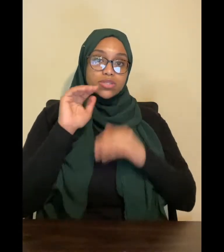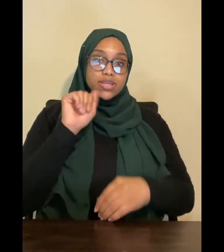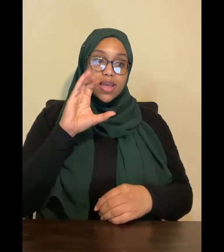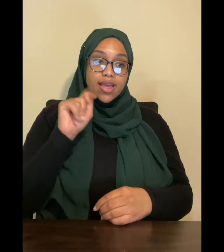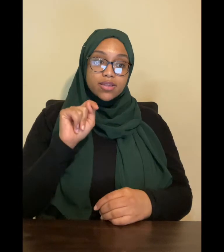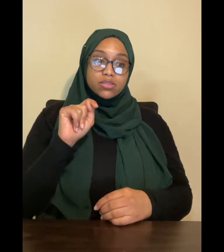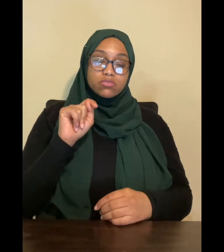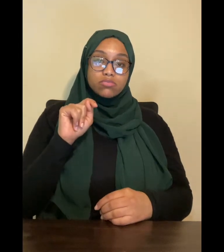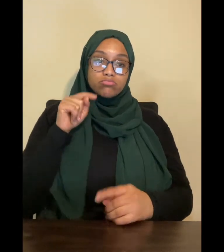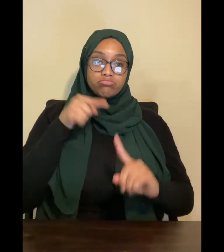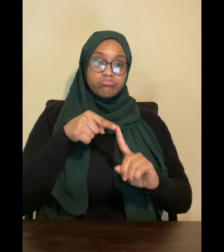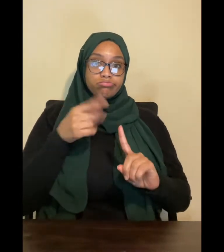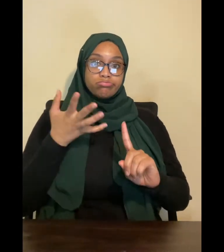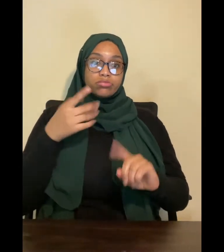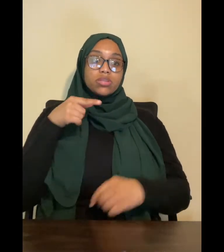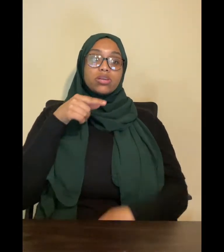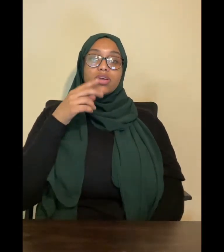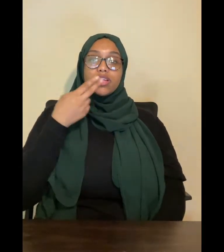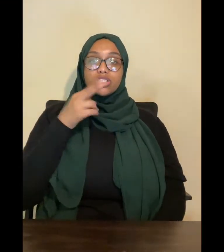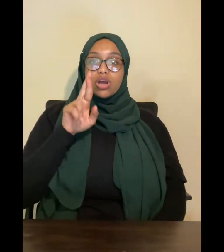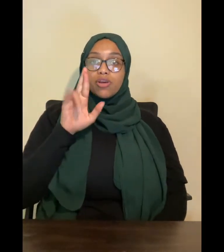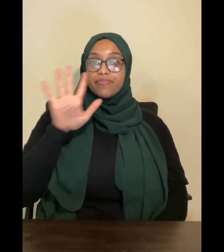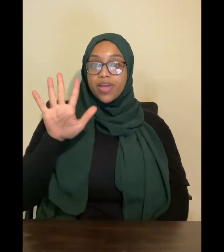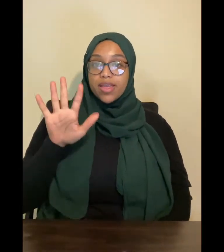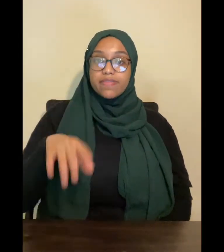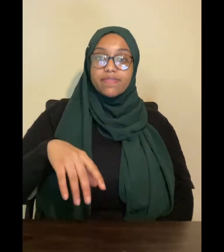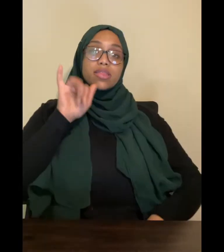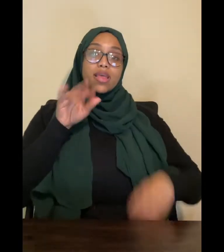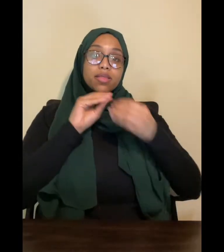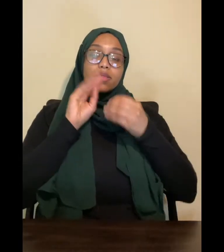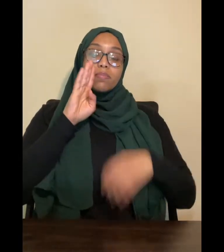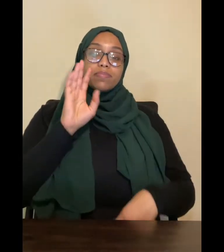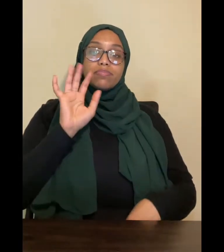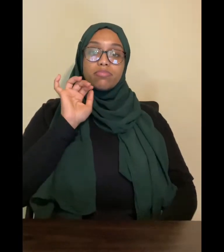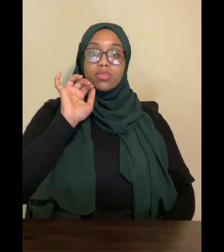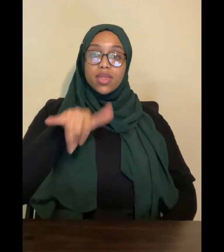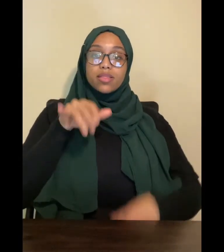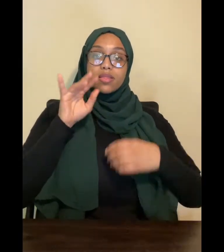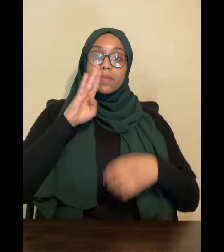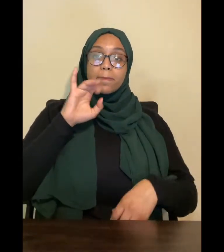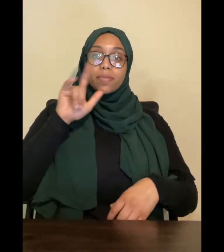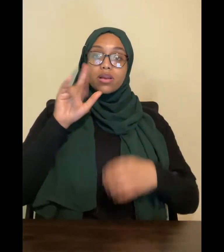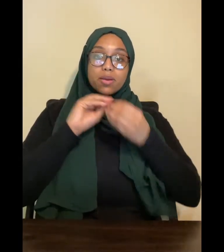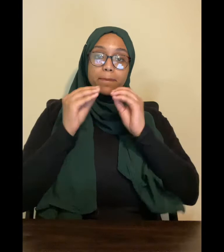For example, in the Equality Act, it's HR 5. That bill number is